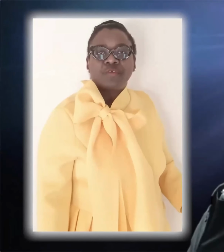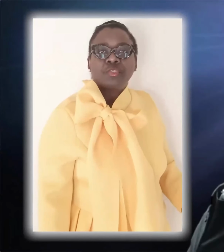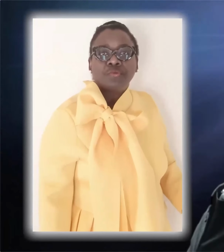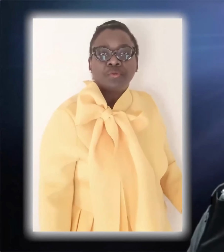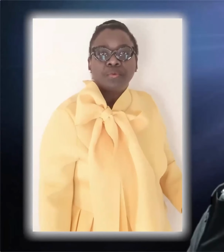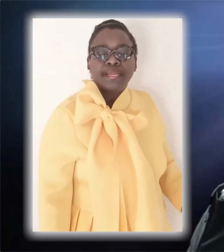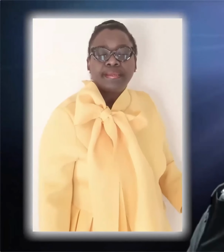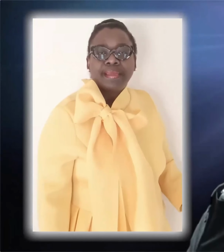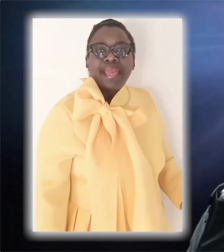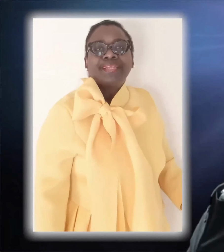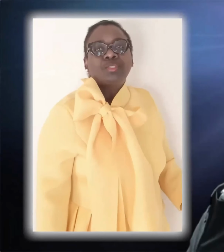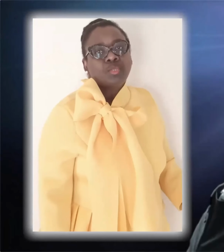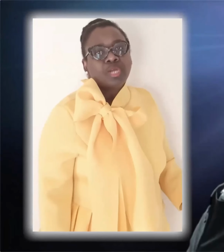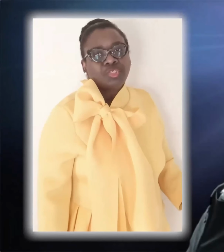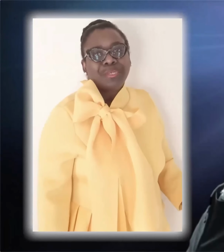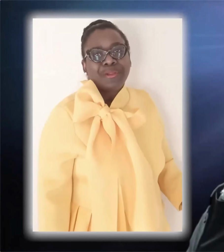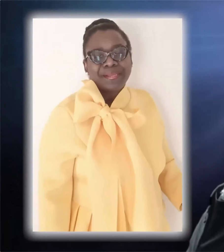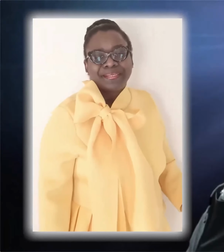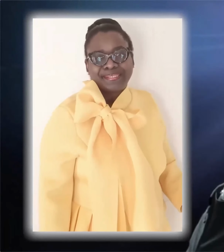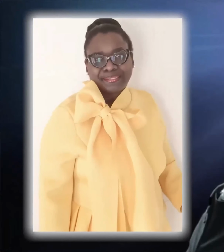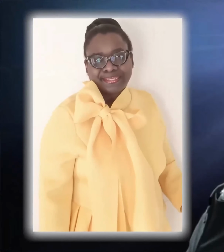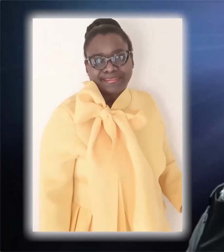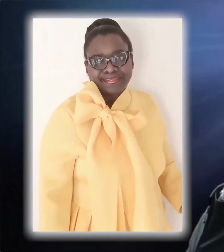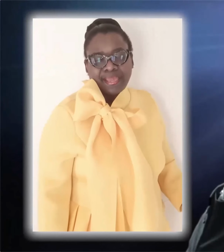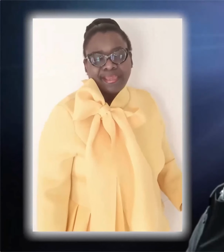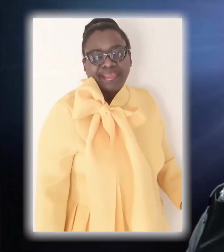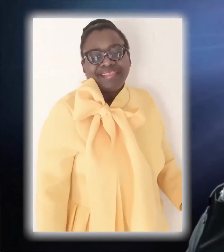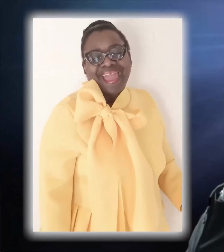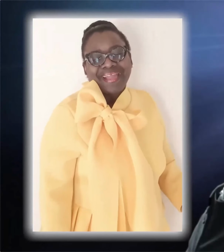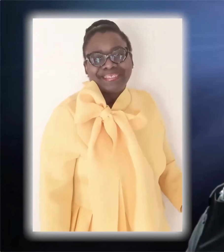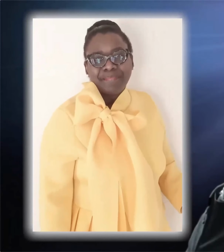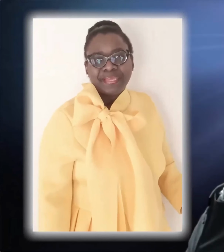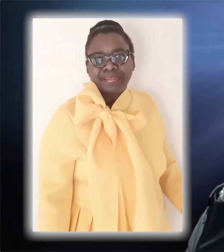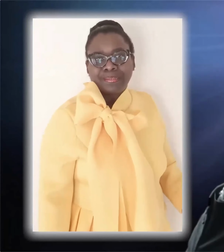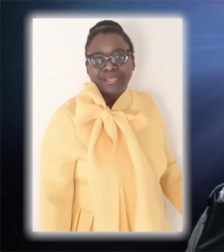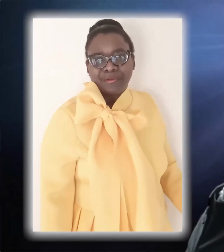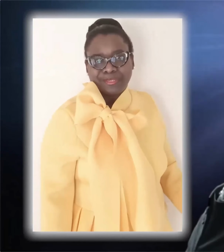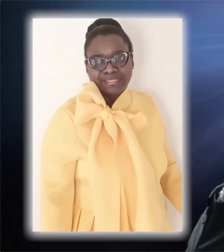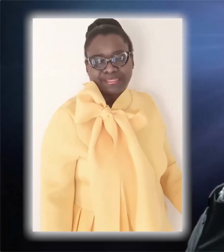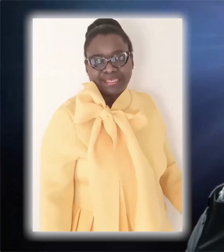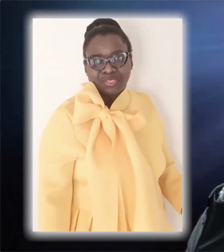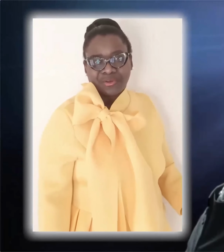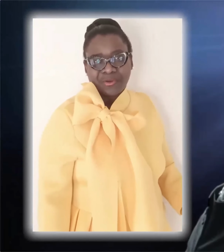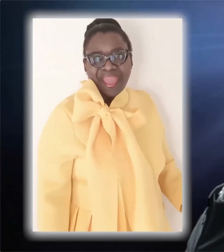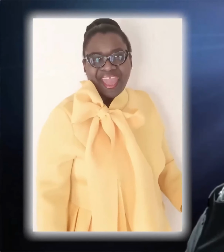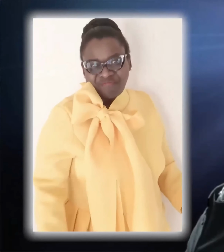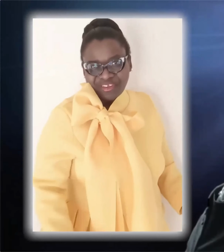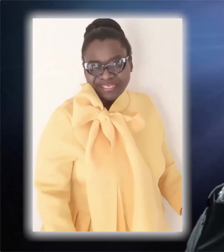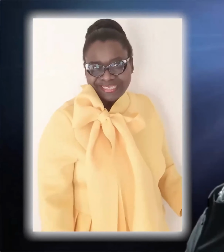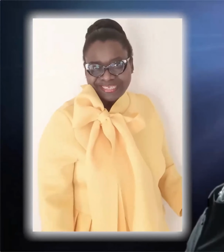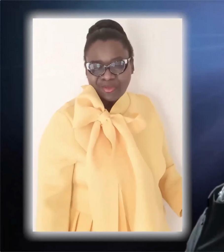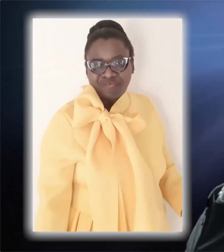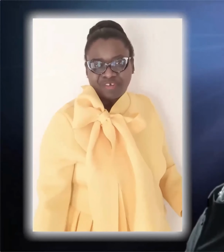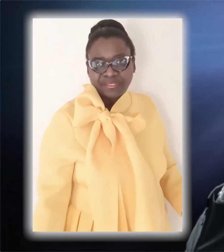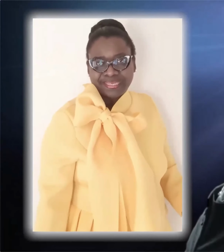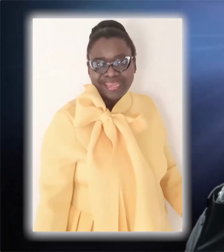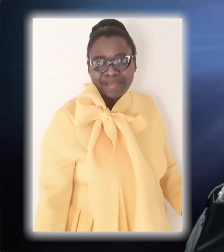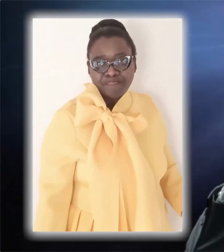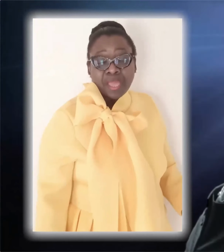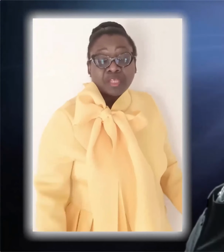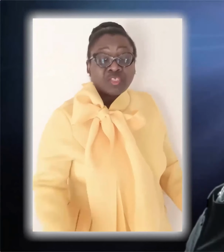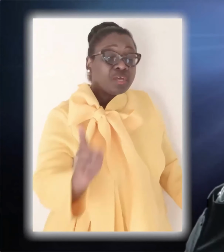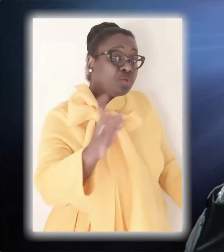supervisor for tutoring and structured learning assistance in the Academic Literacy Center at Ferris State